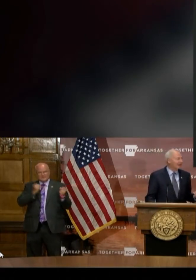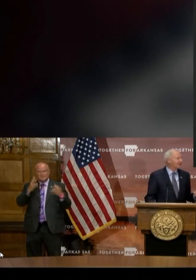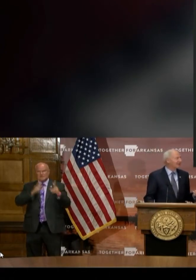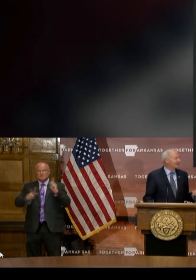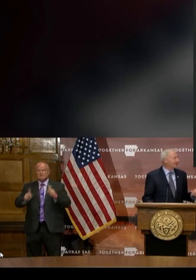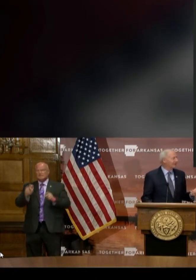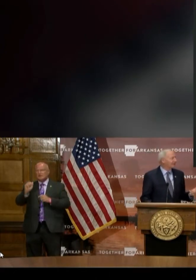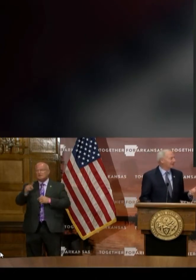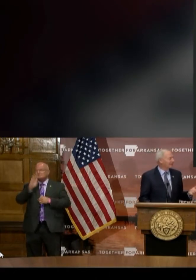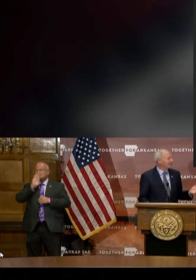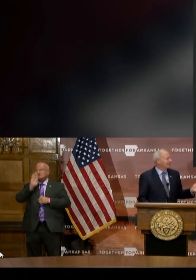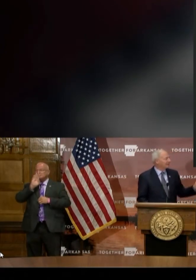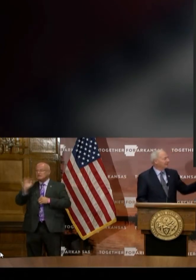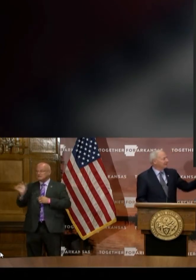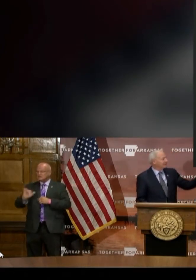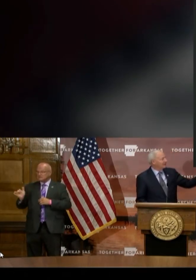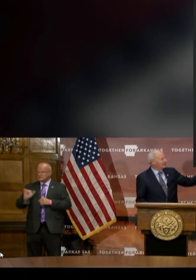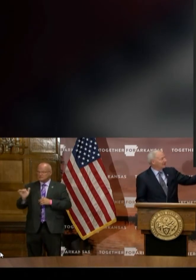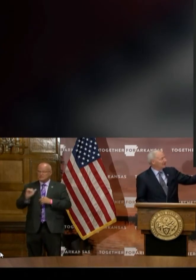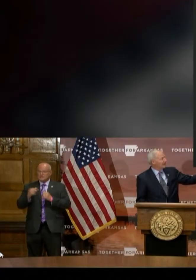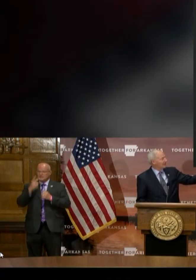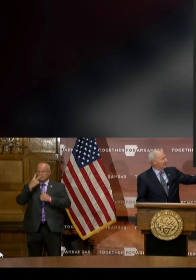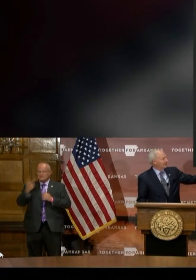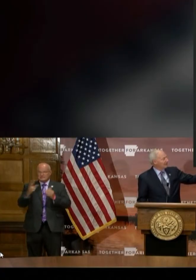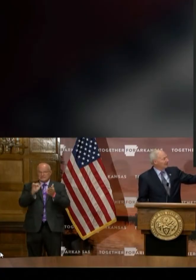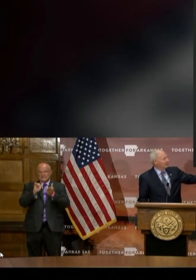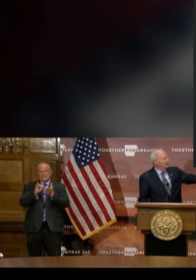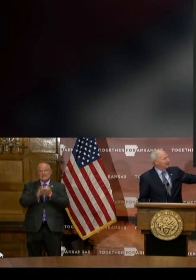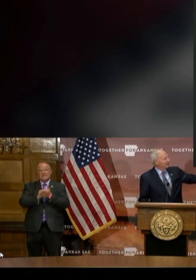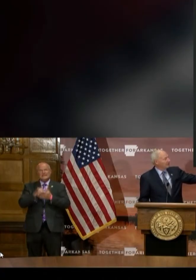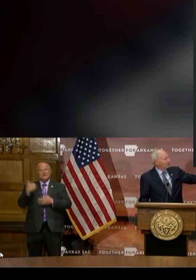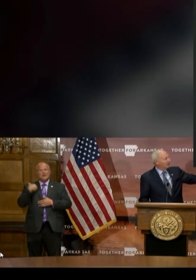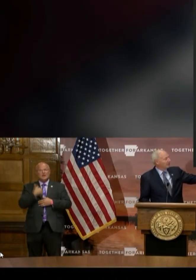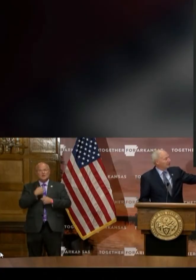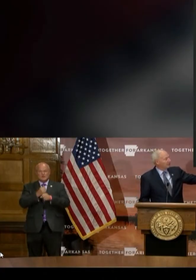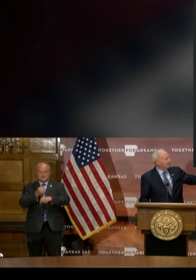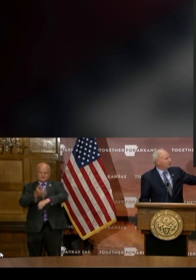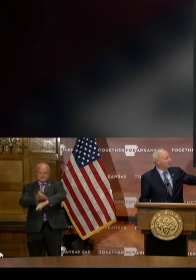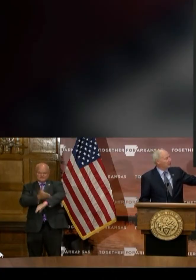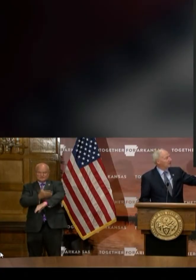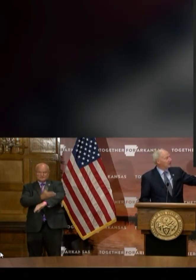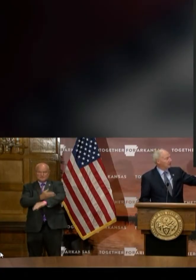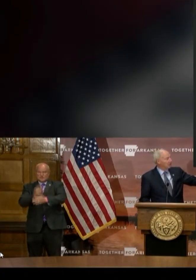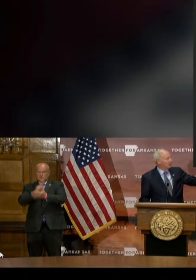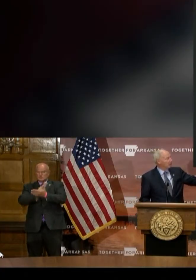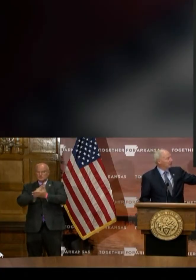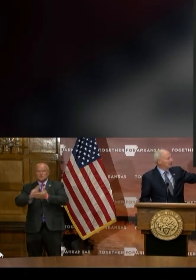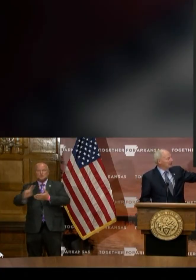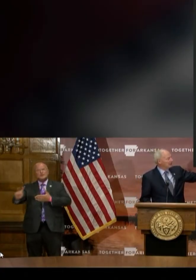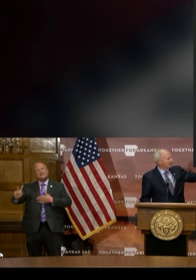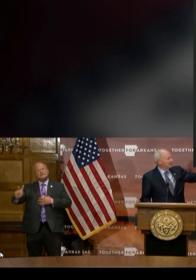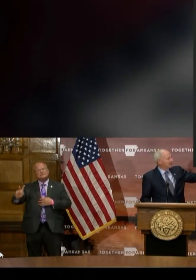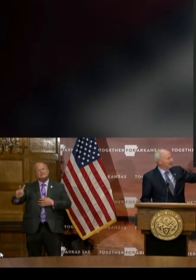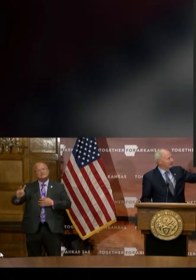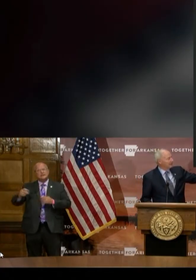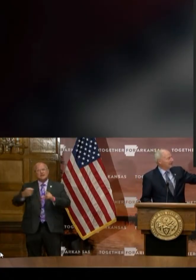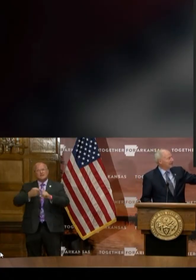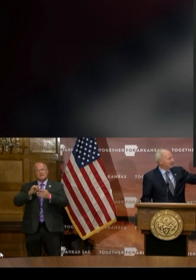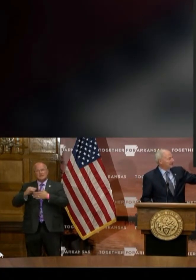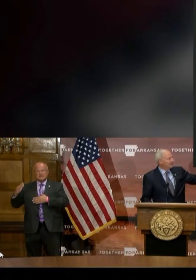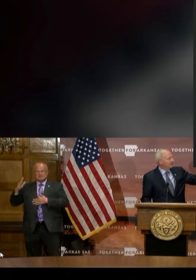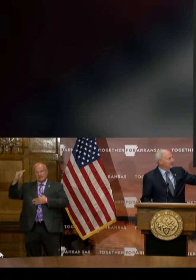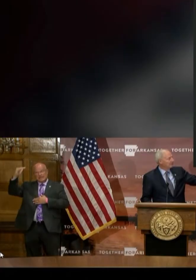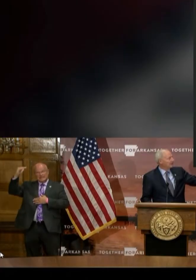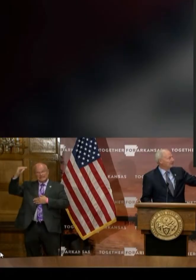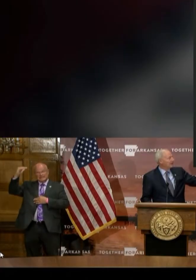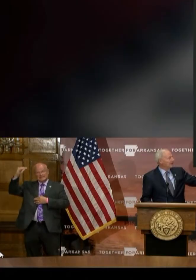people in Arkansas are frustrated with. You see that we made progress for 2 weeks in a row from that peak